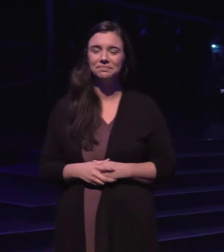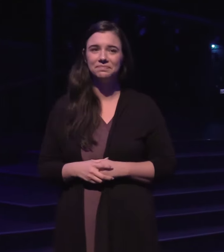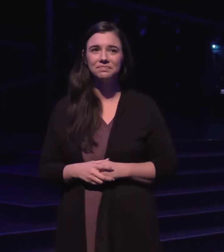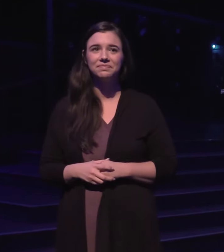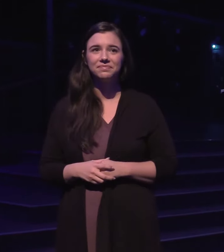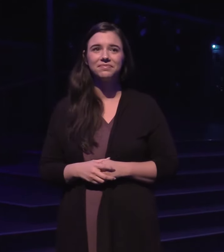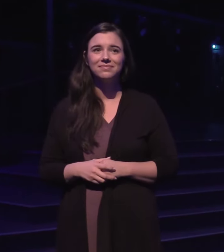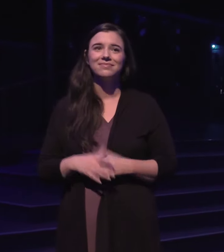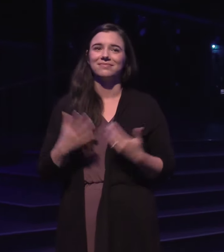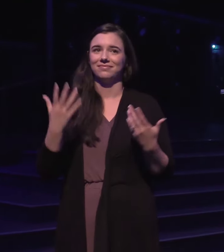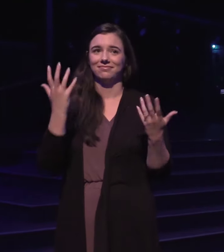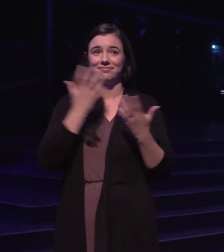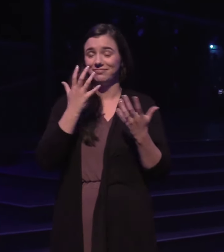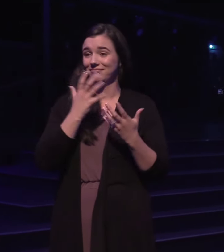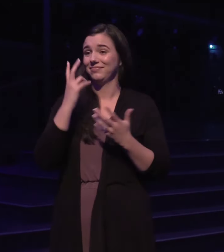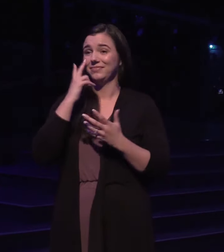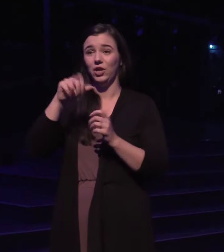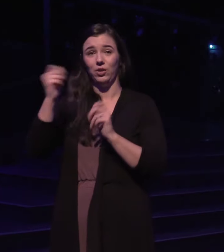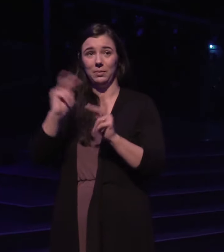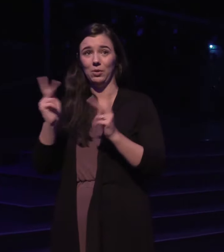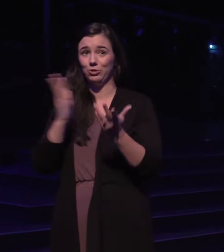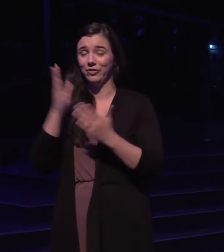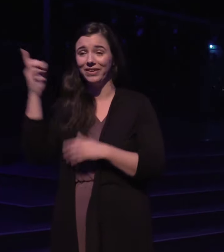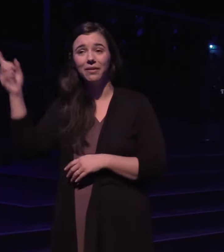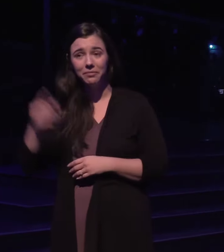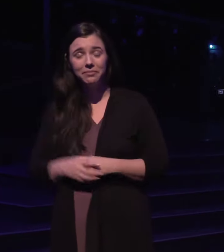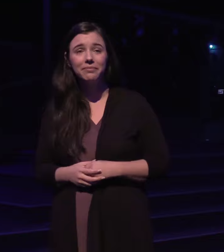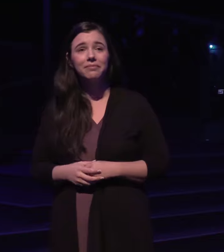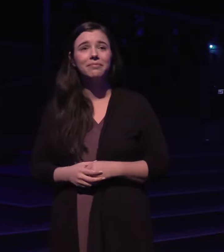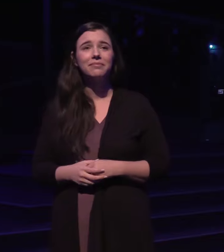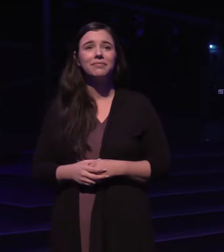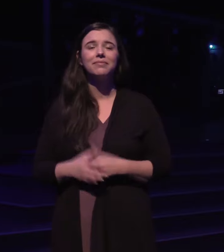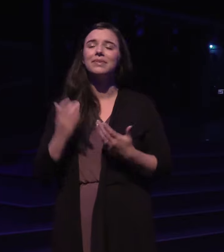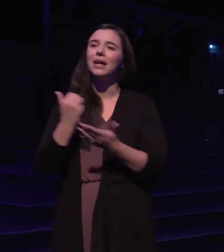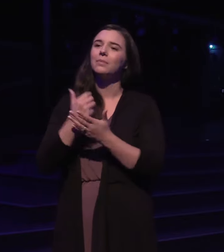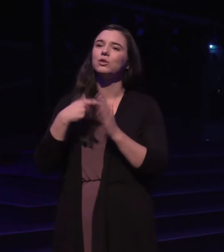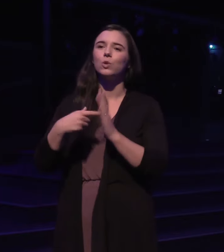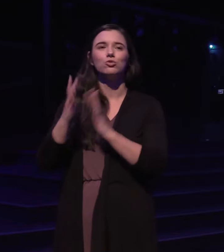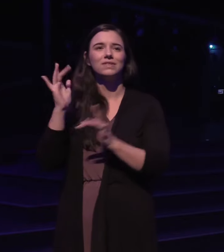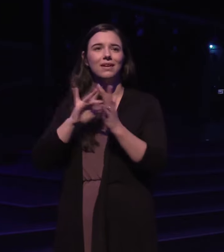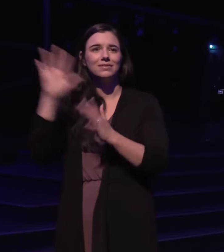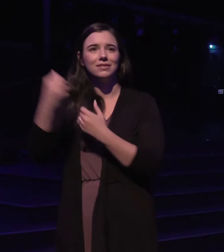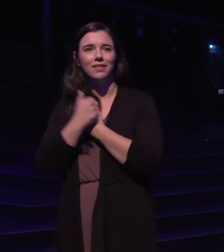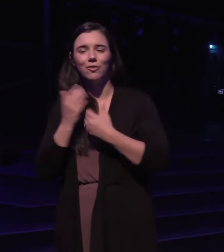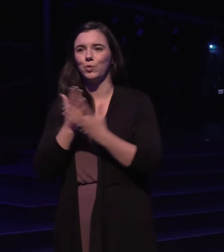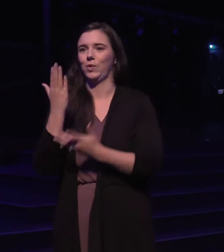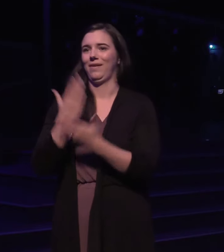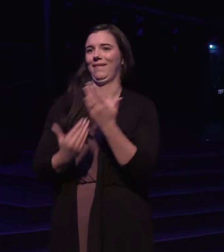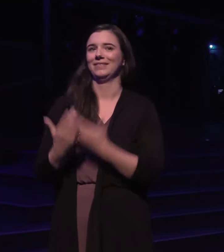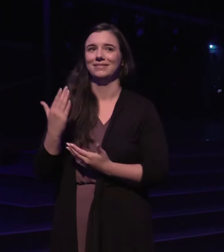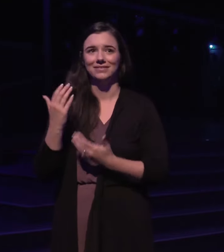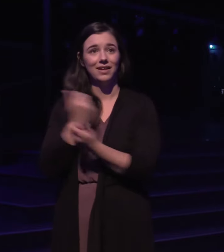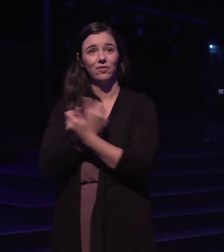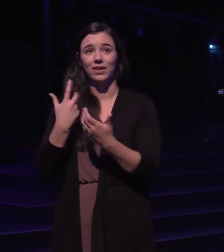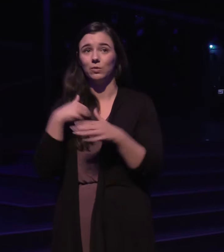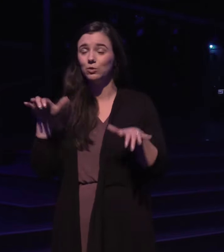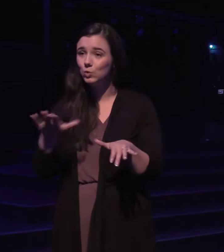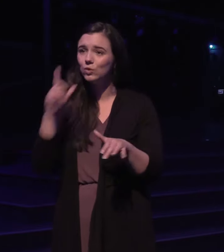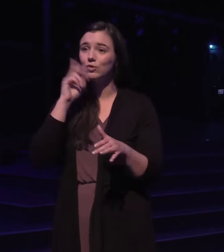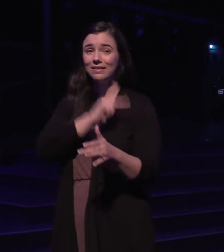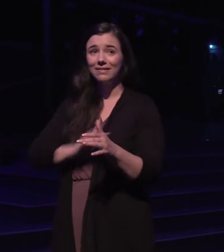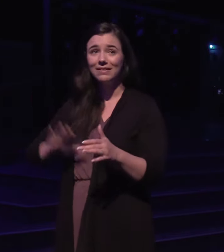being able to give ourselves away to others and serving them. This is how we show Jesus' love through our hands. You know, every little thing that you can do for the